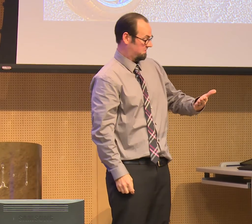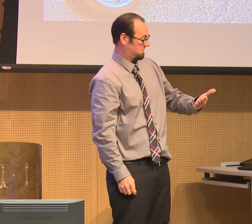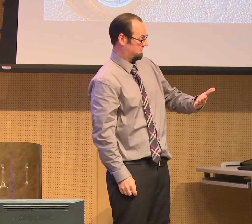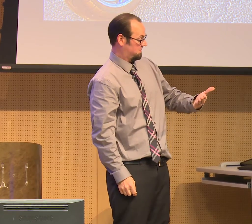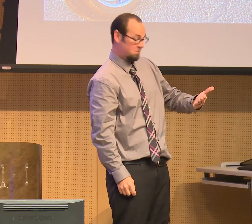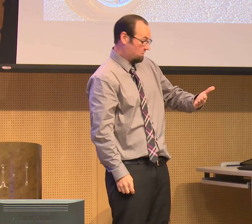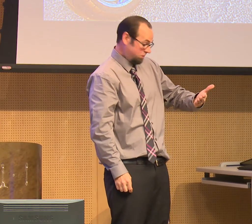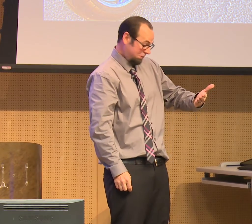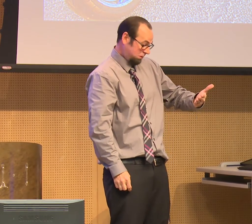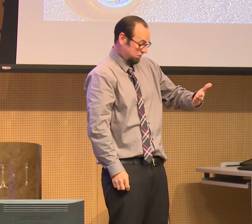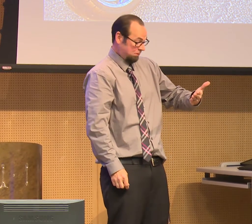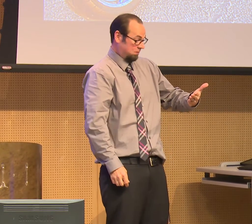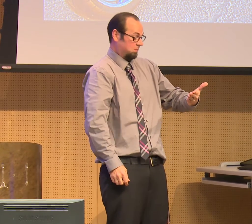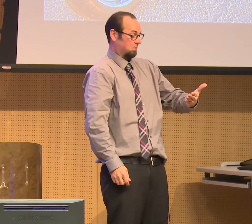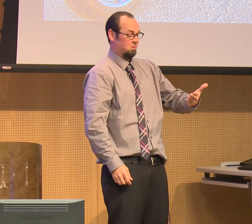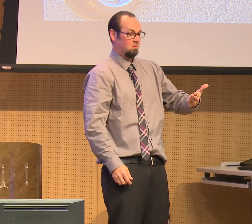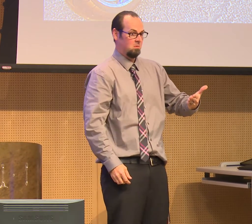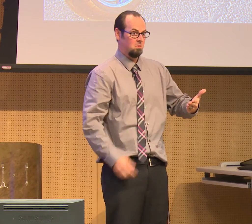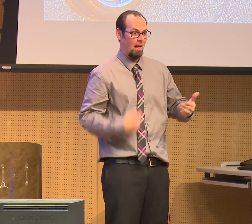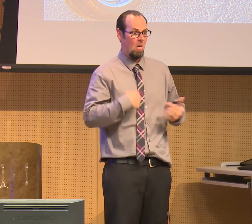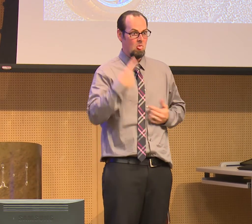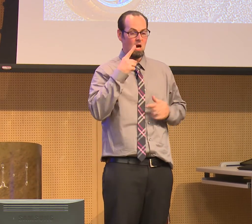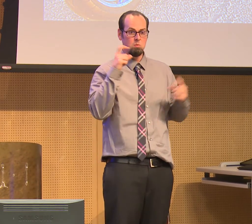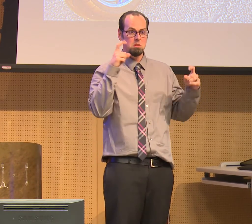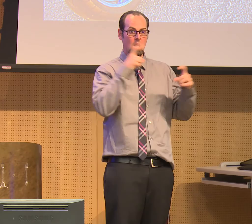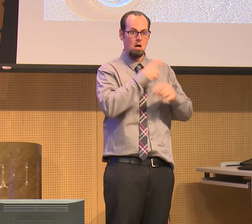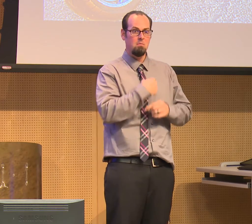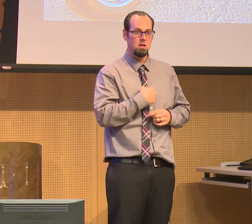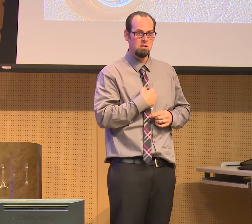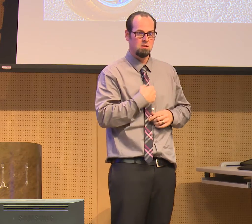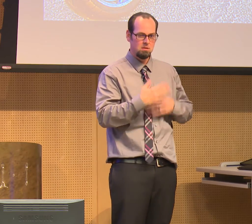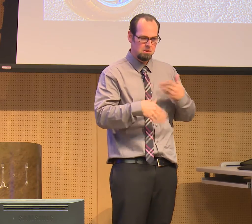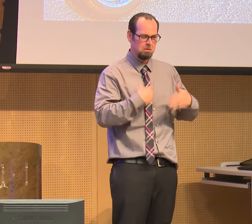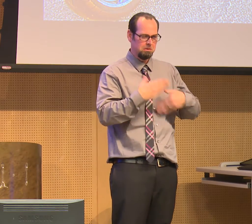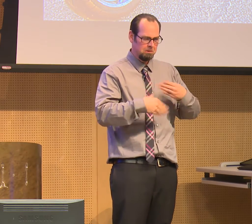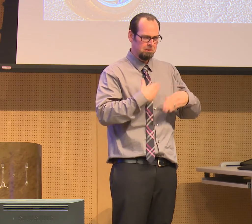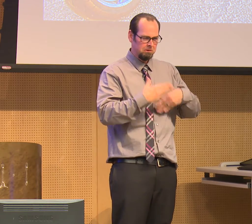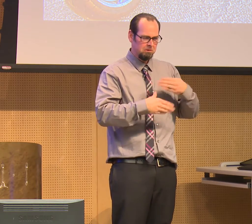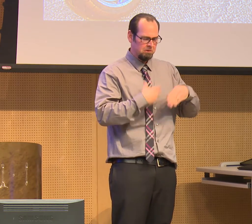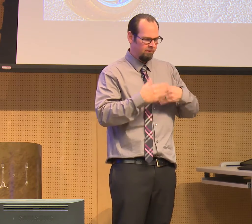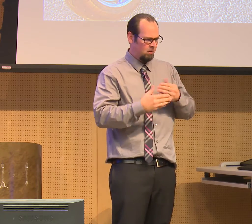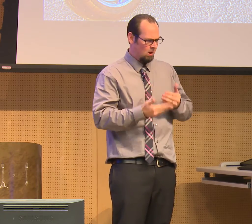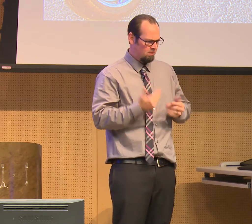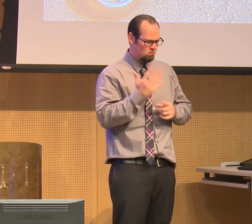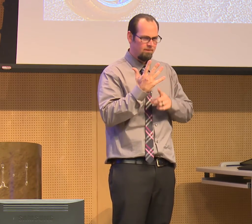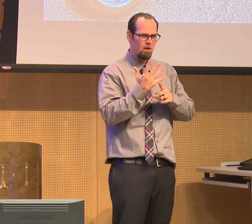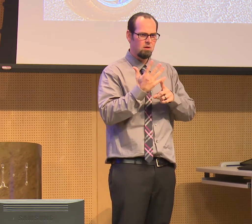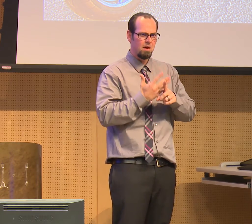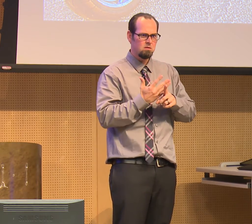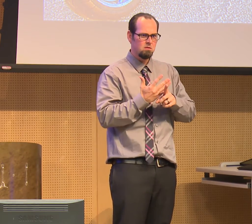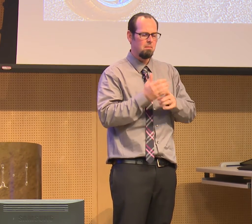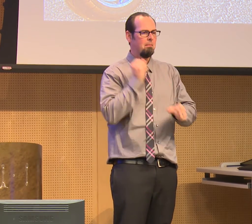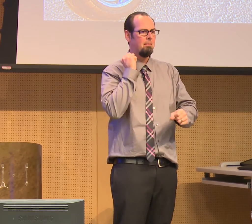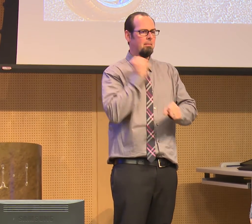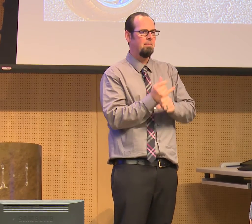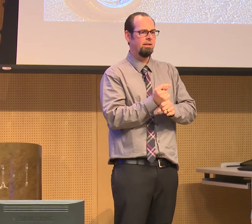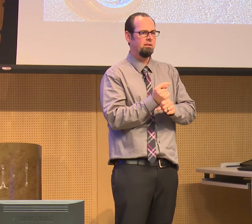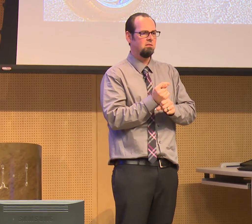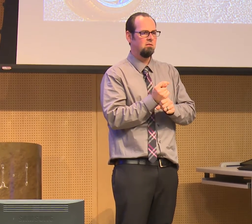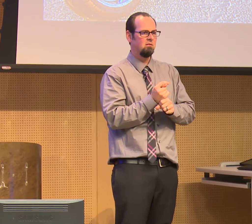What was I supposed to do with that? It was complicated. It took me 5 months to